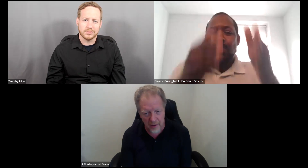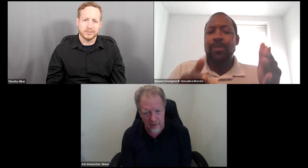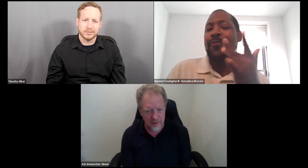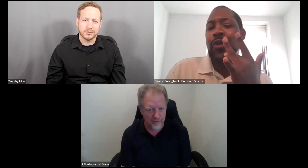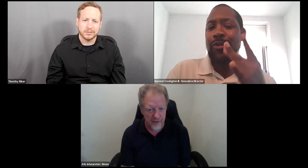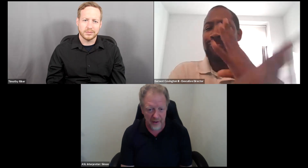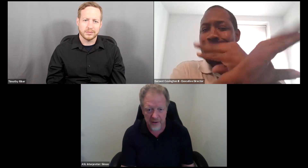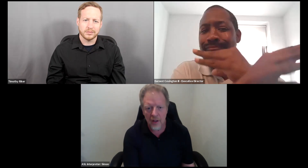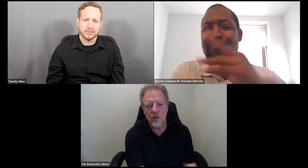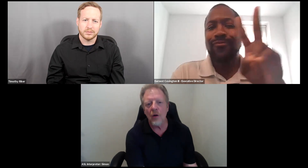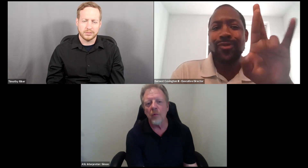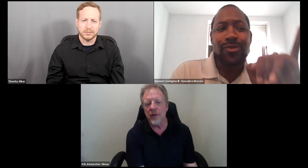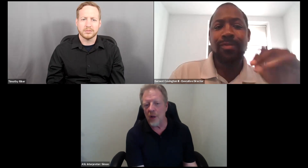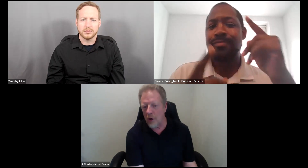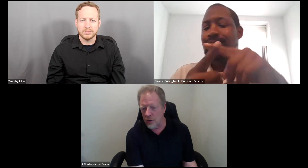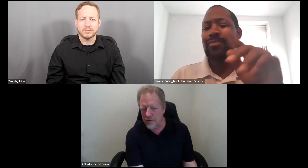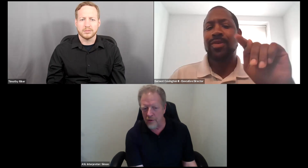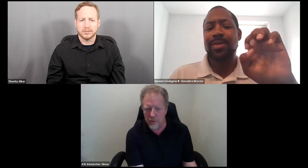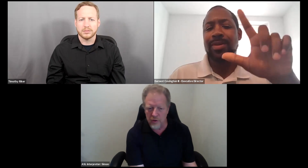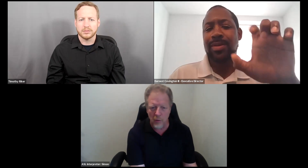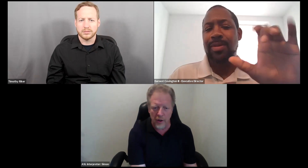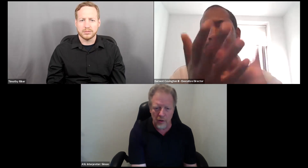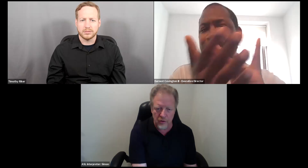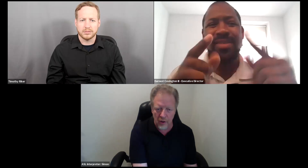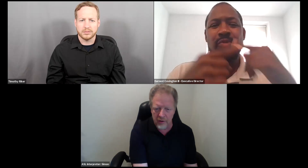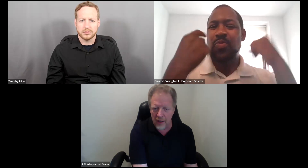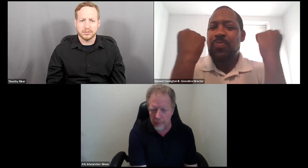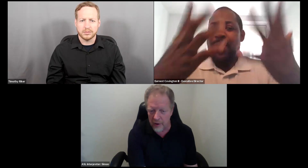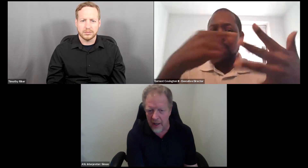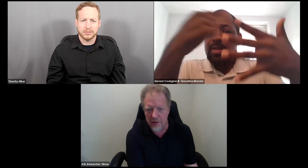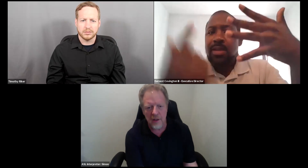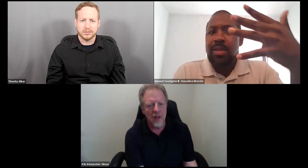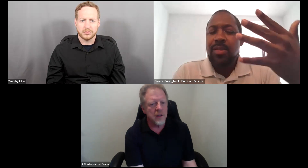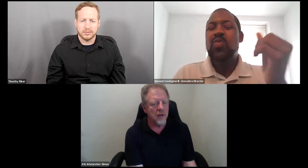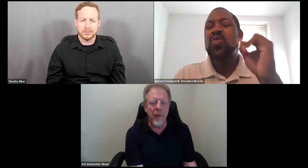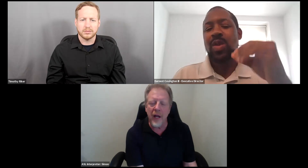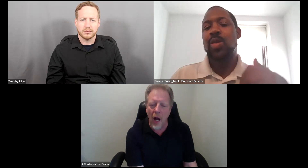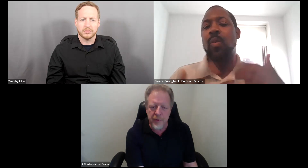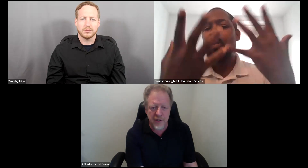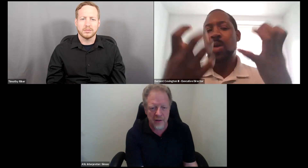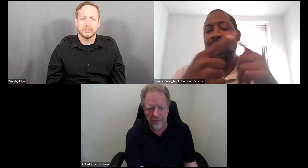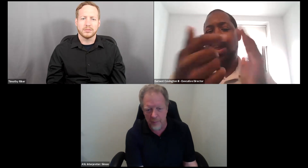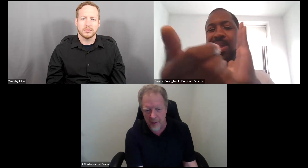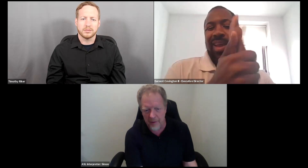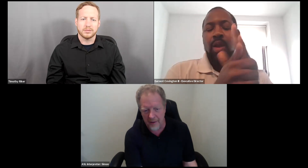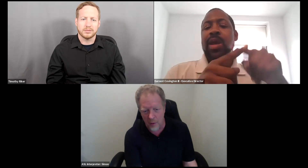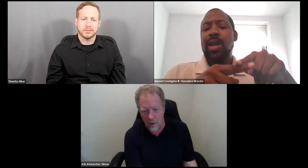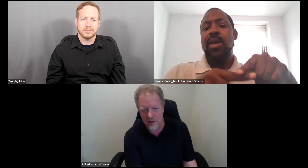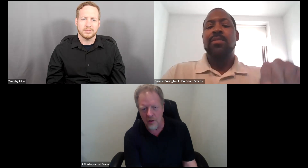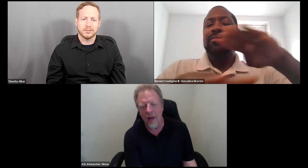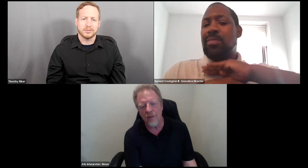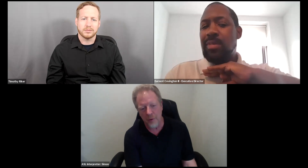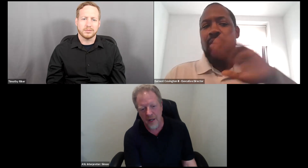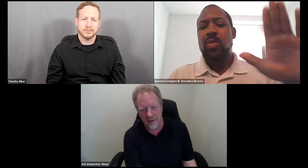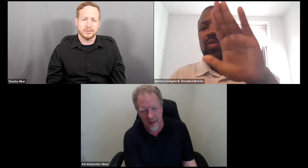communication facilities. So some want to use virtual, some want to use, telecommunications. There are many options out there for the people that they want.